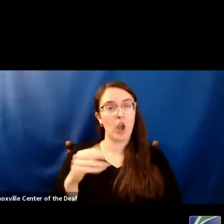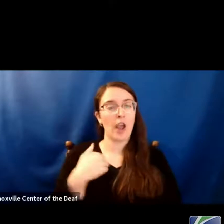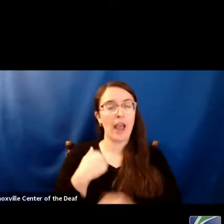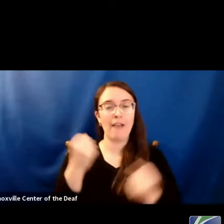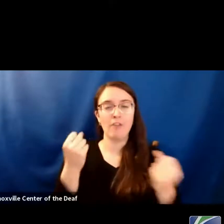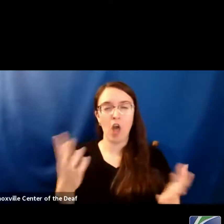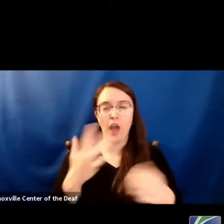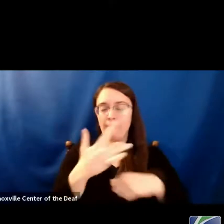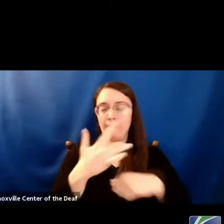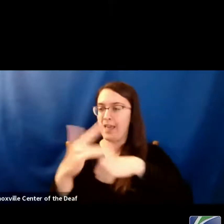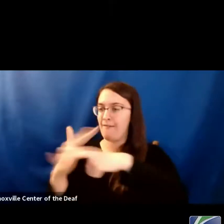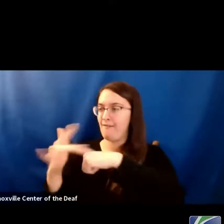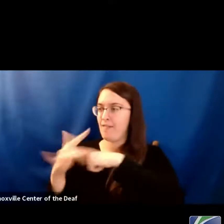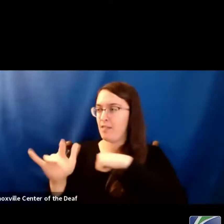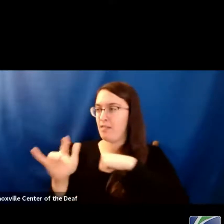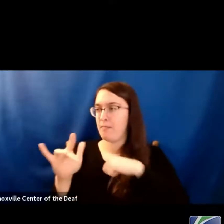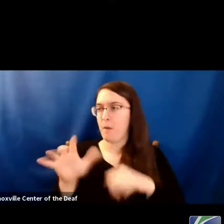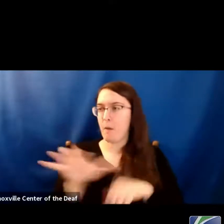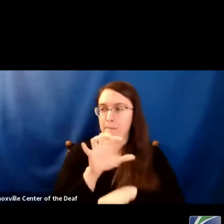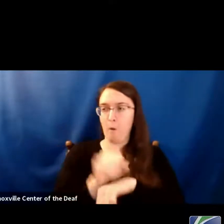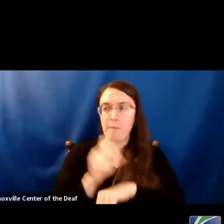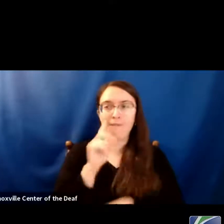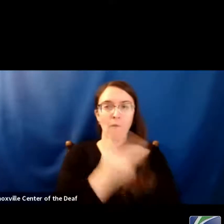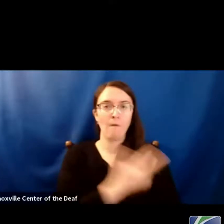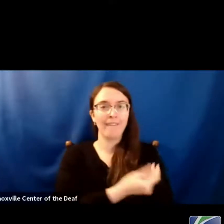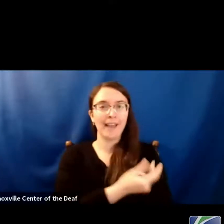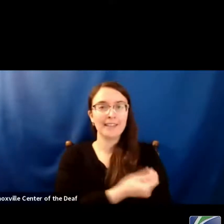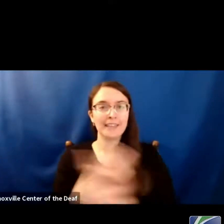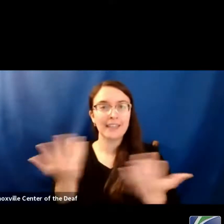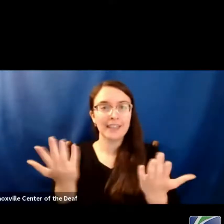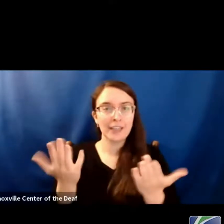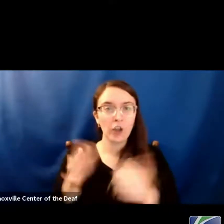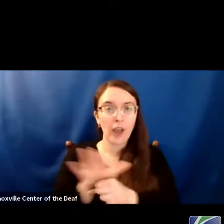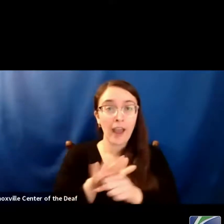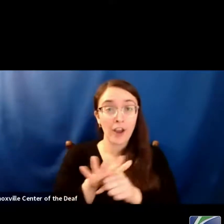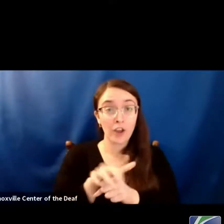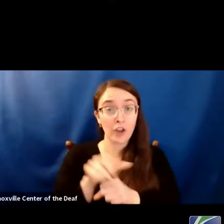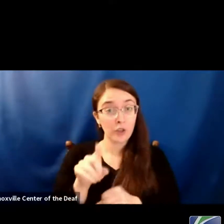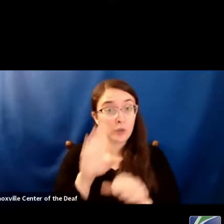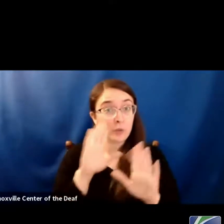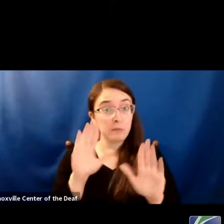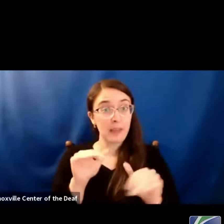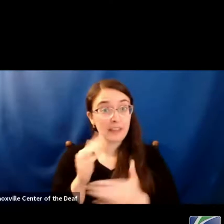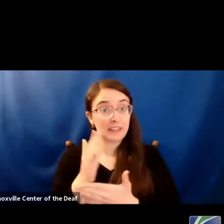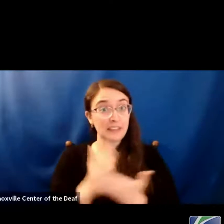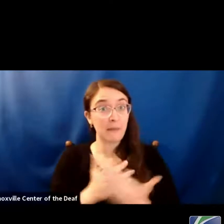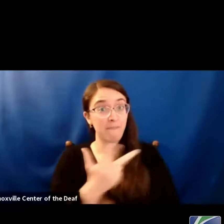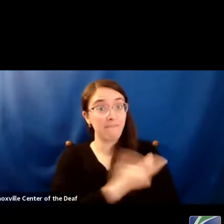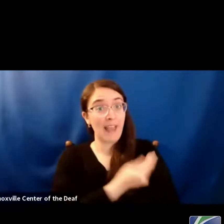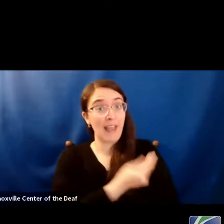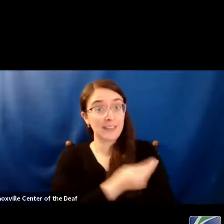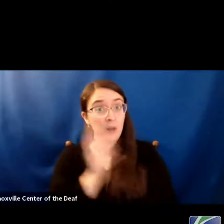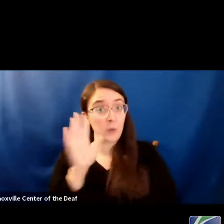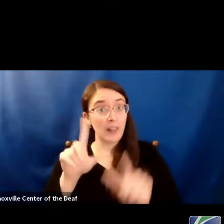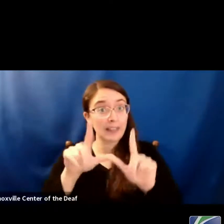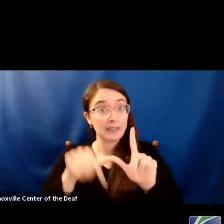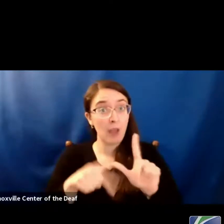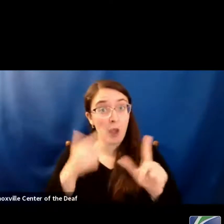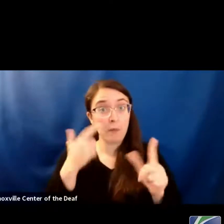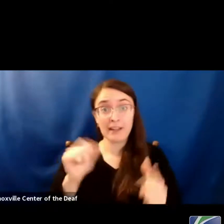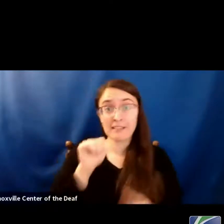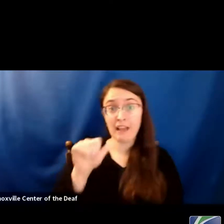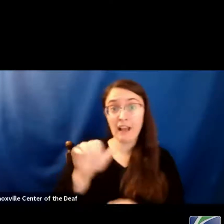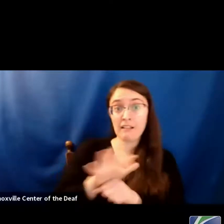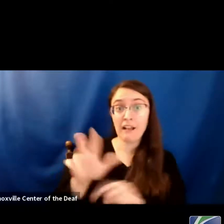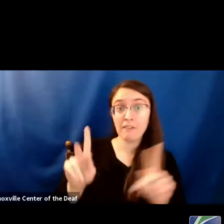appointments in East Tennessee. Are you concerned that some vaccines will soon expire because those appointments are not being filled? So